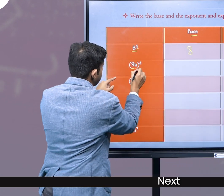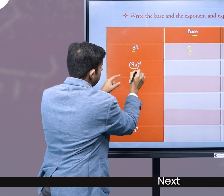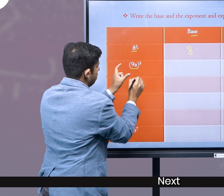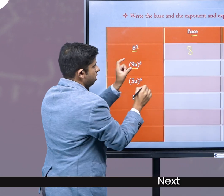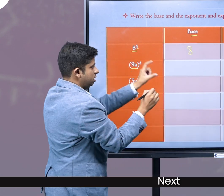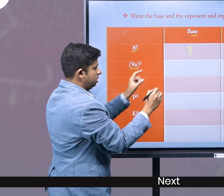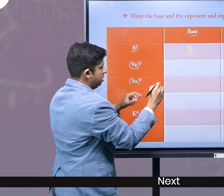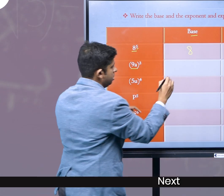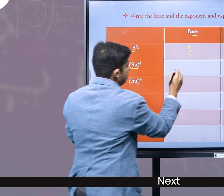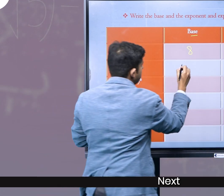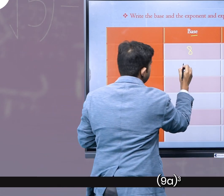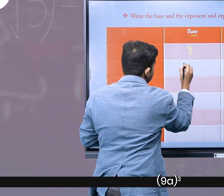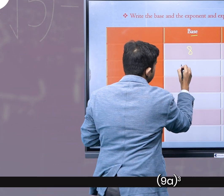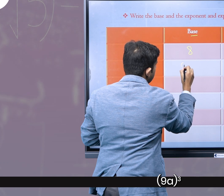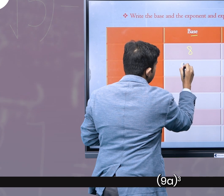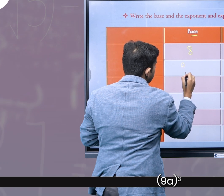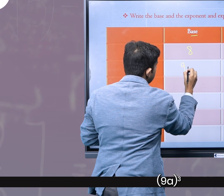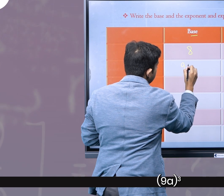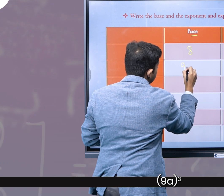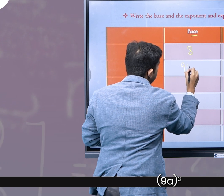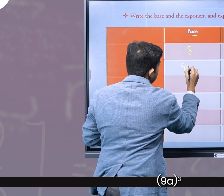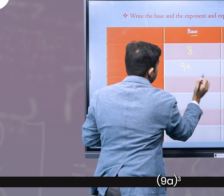Next, 9a whole to the power of 3.